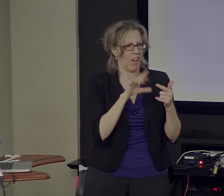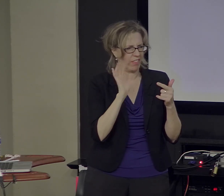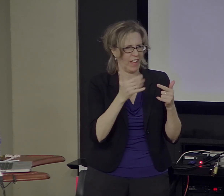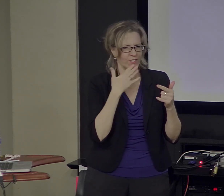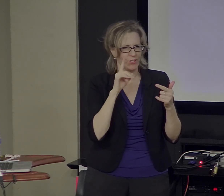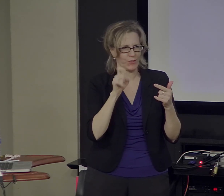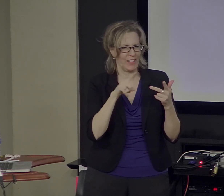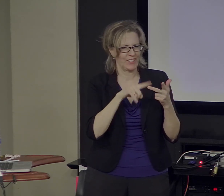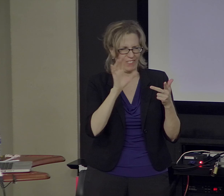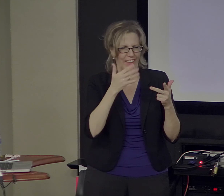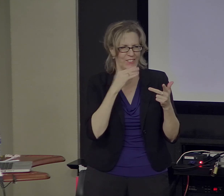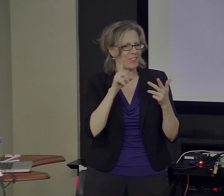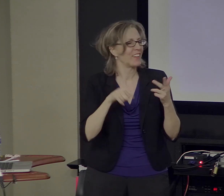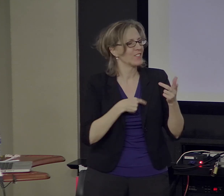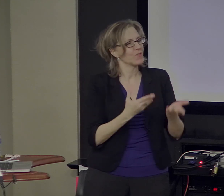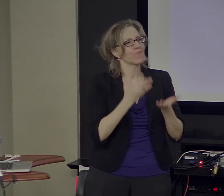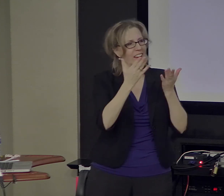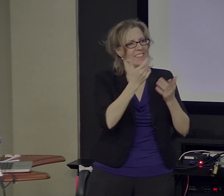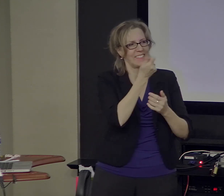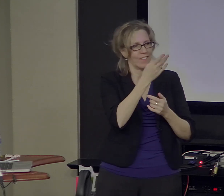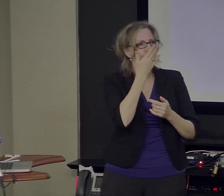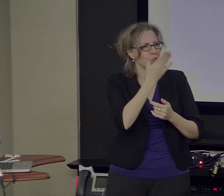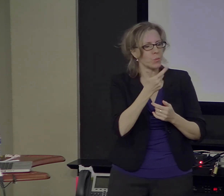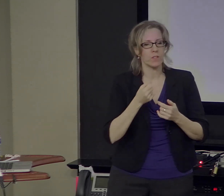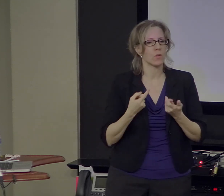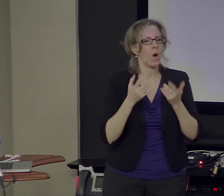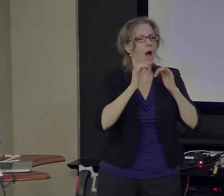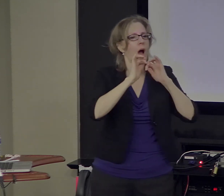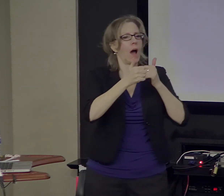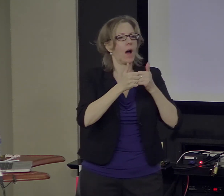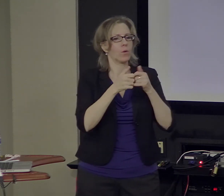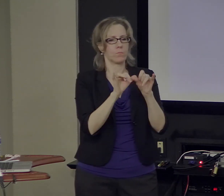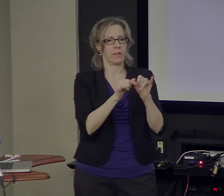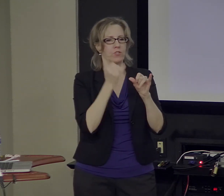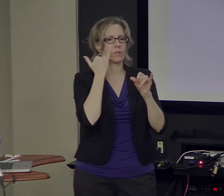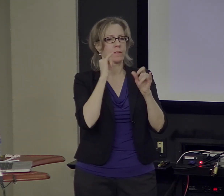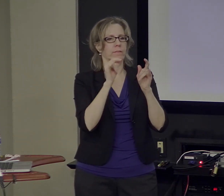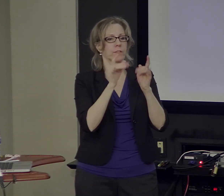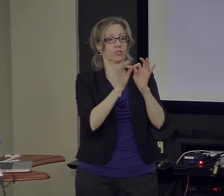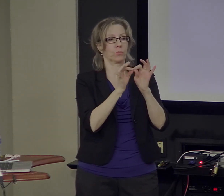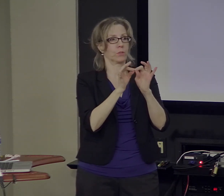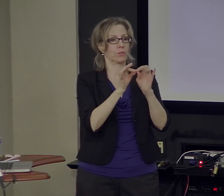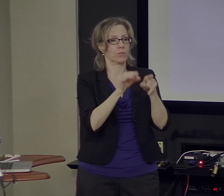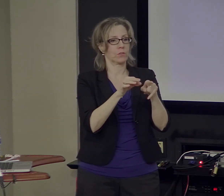I'm so fascinated by your questions. You've actually raised several questions, and I guess being a PhD student,